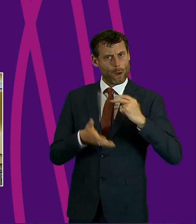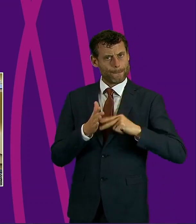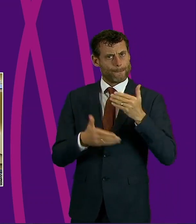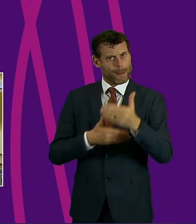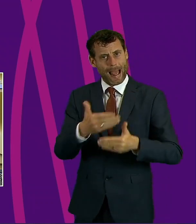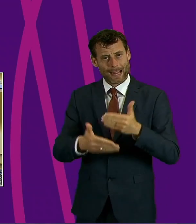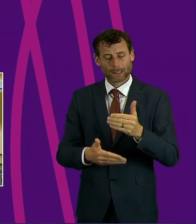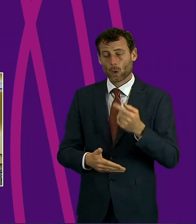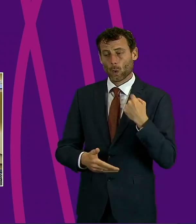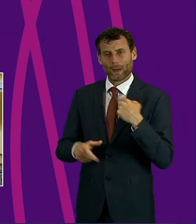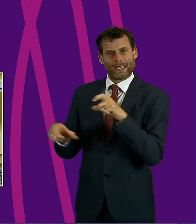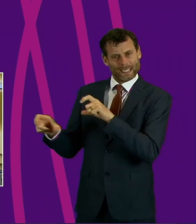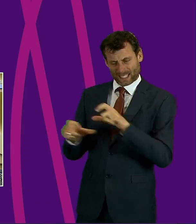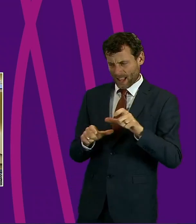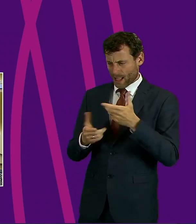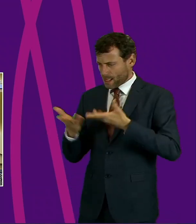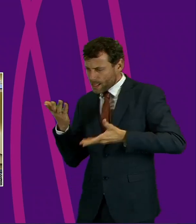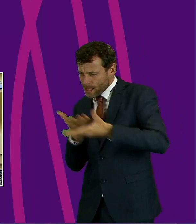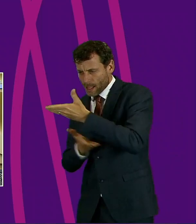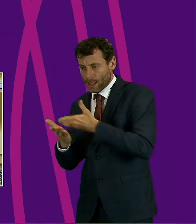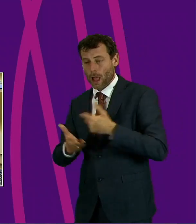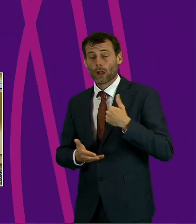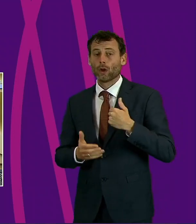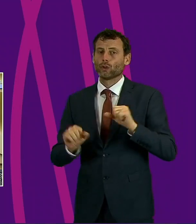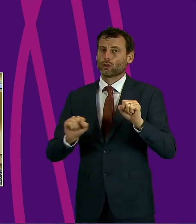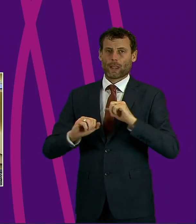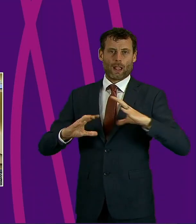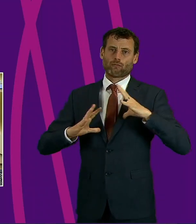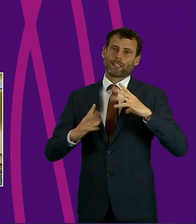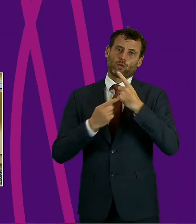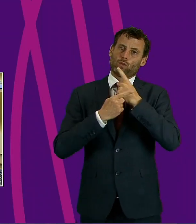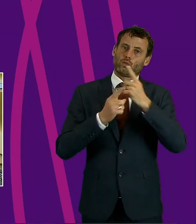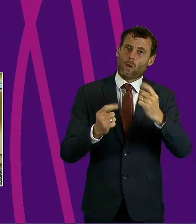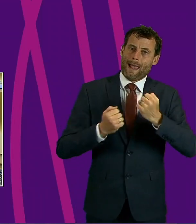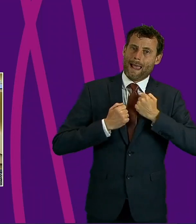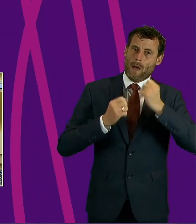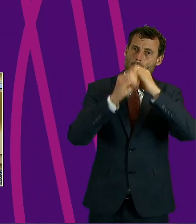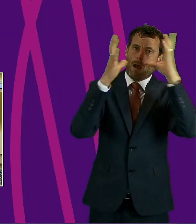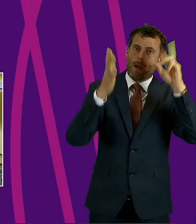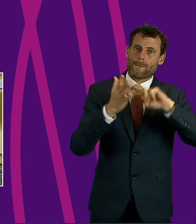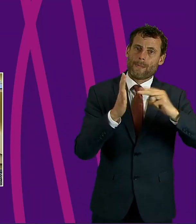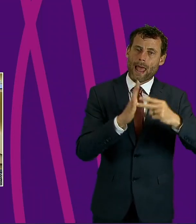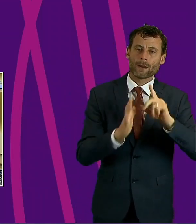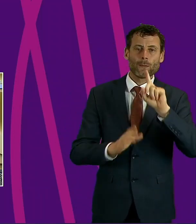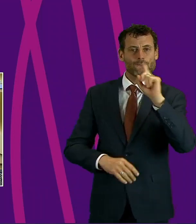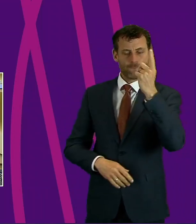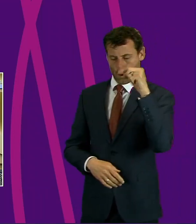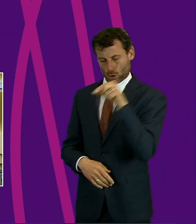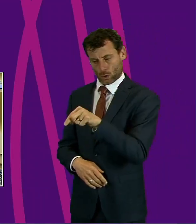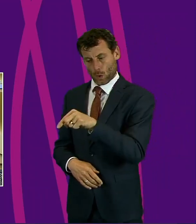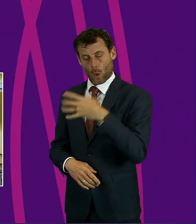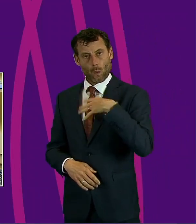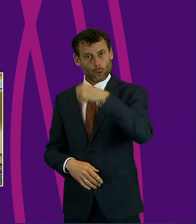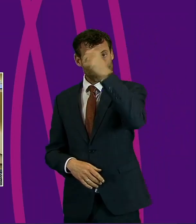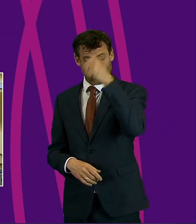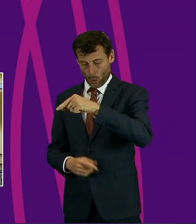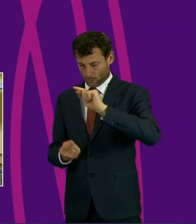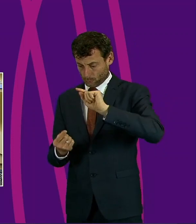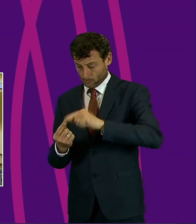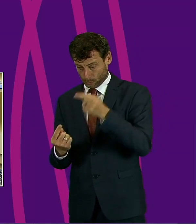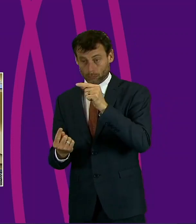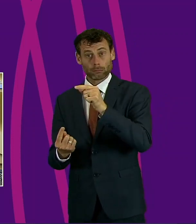in development. We hope to set them out soon. As we learn more about antibodies and immunity to the virus, that will inform how we use these